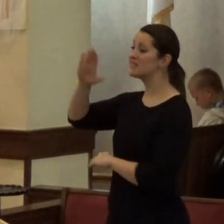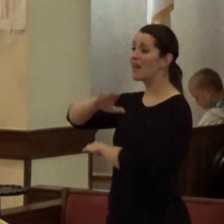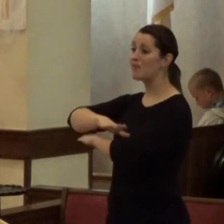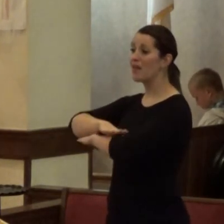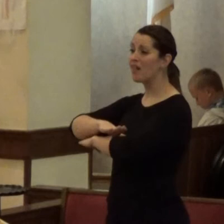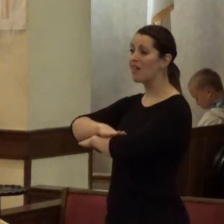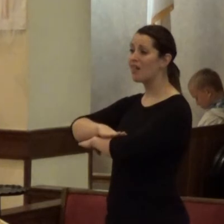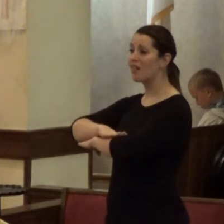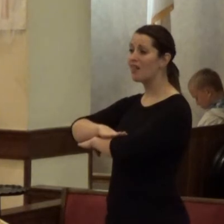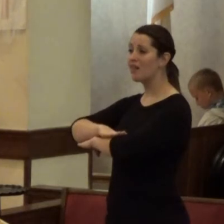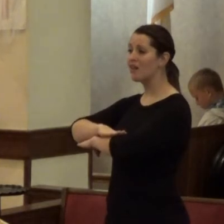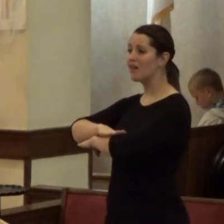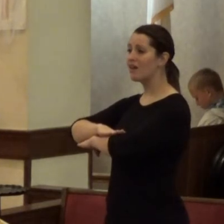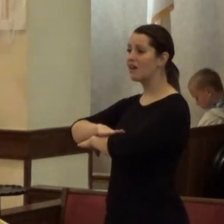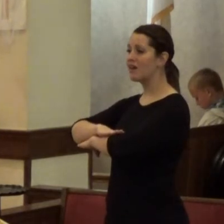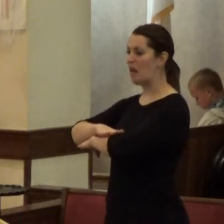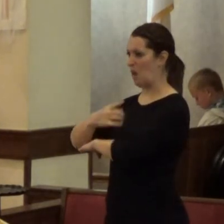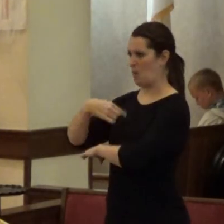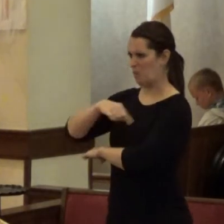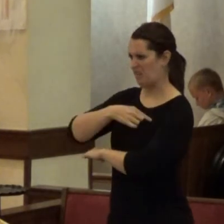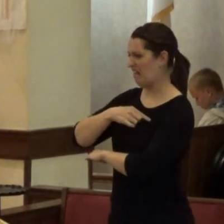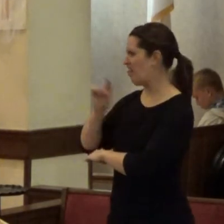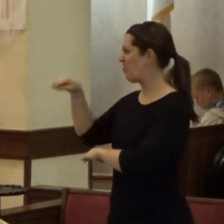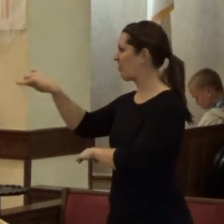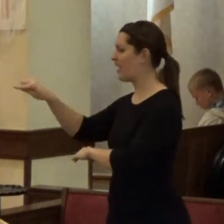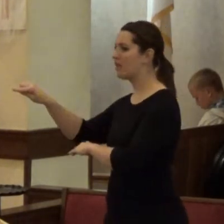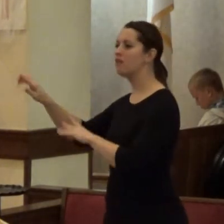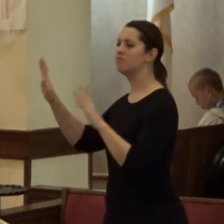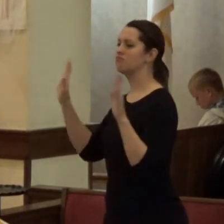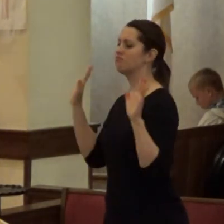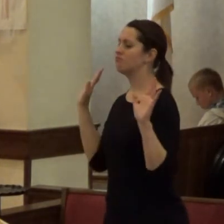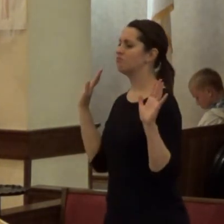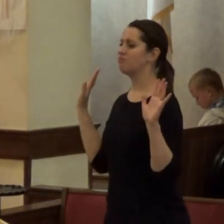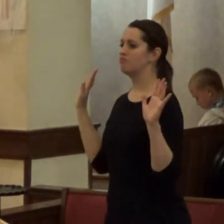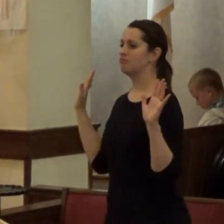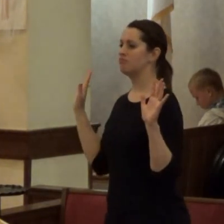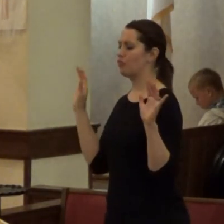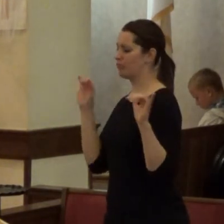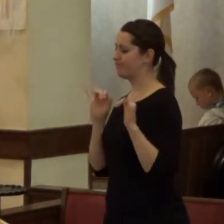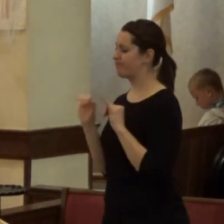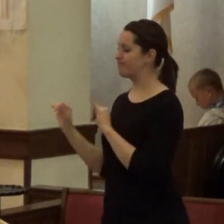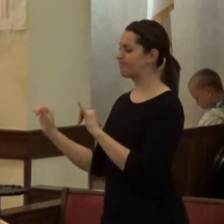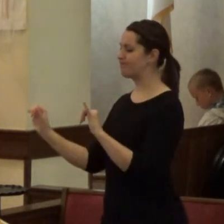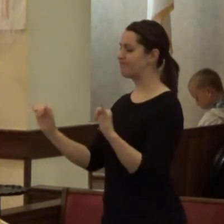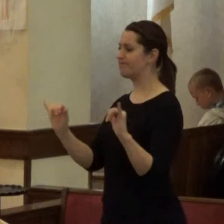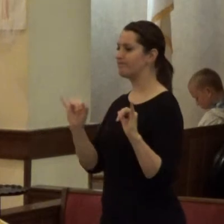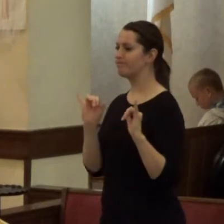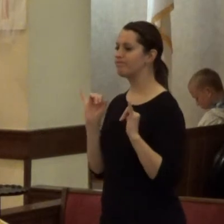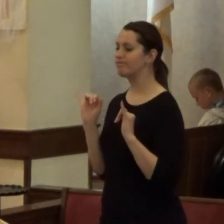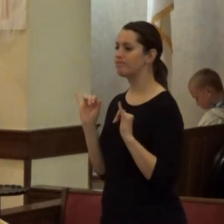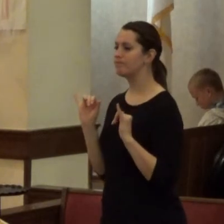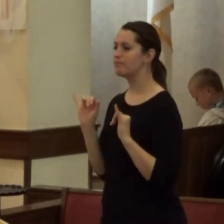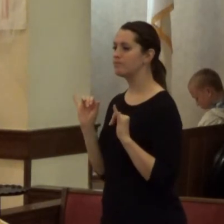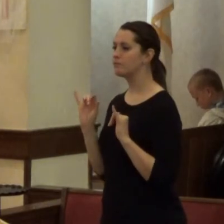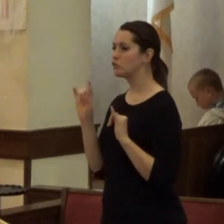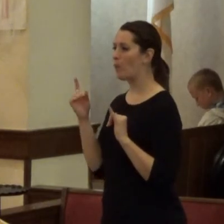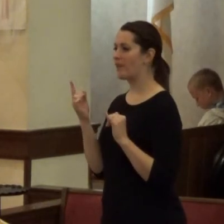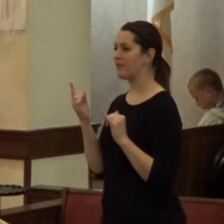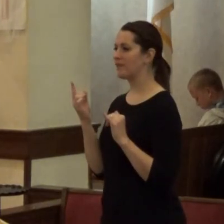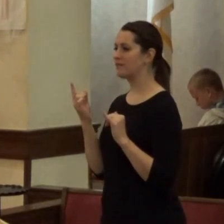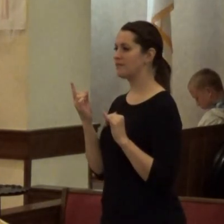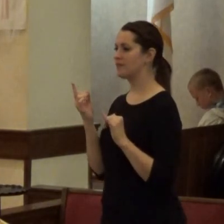no more a we and a they. At God's table, there's only